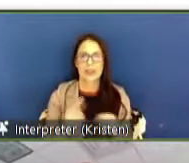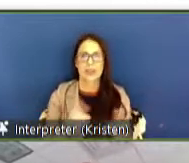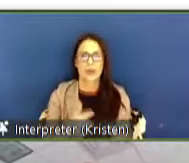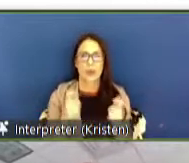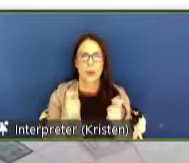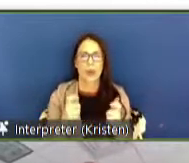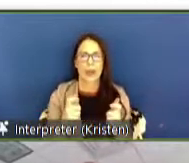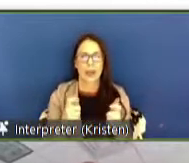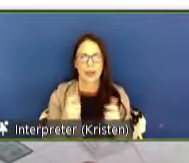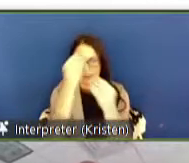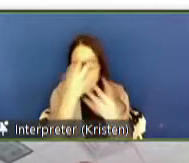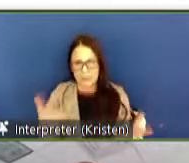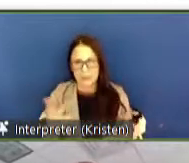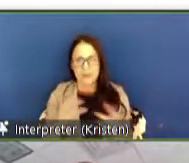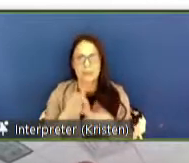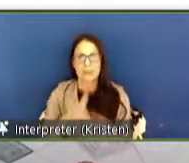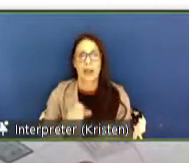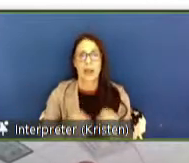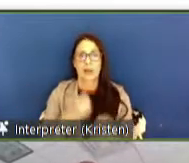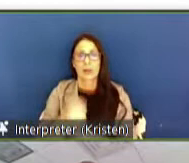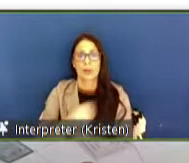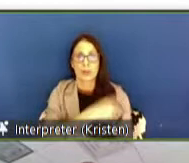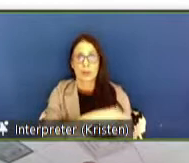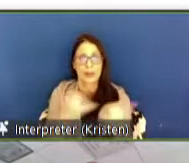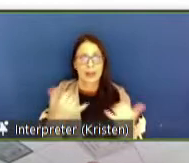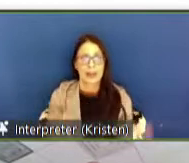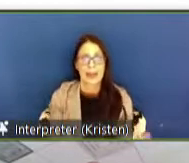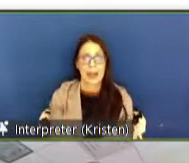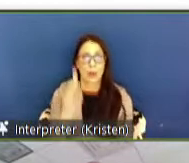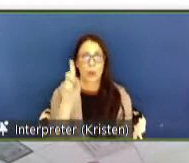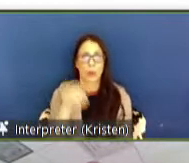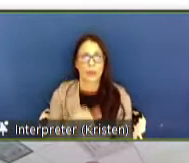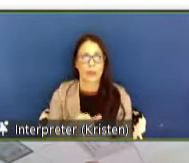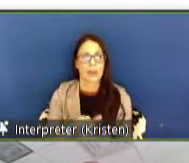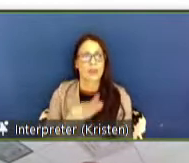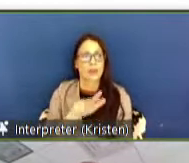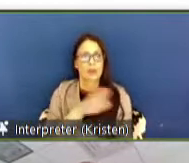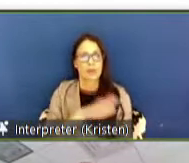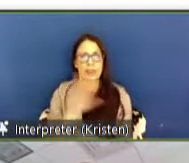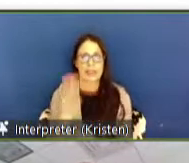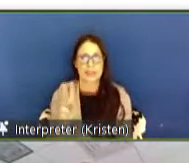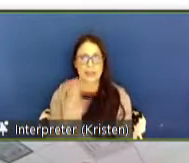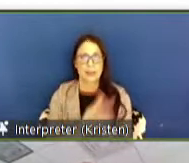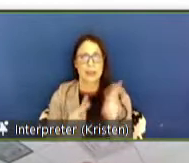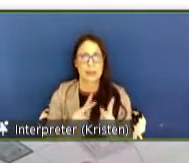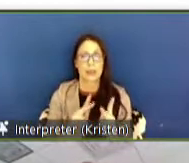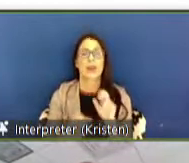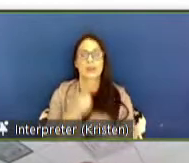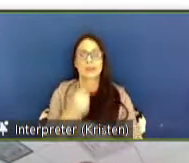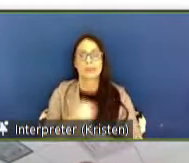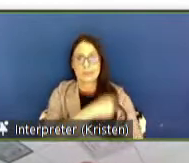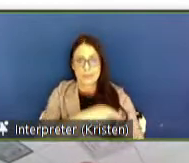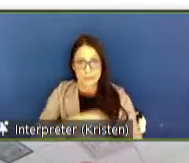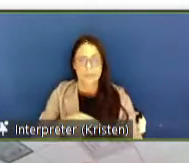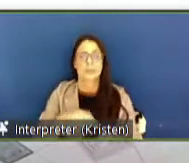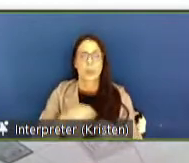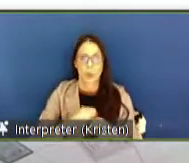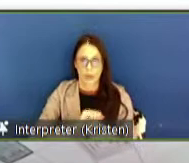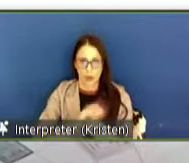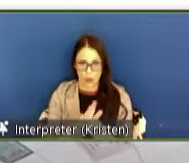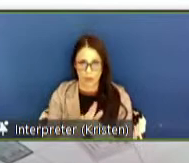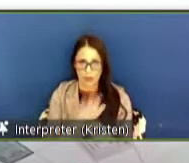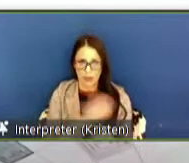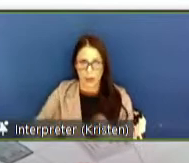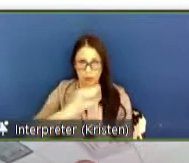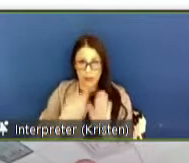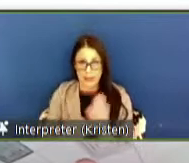hospitalizations. We are now at 1,356 people hospitalized with COVID in the state of Colorado. We have